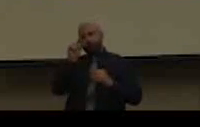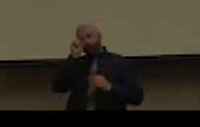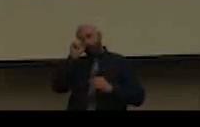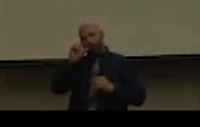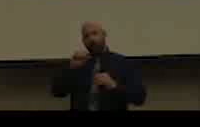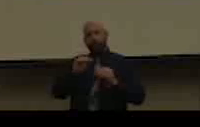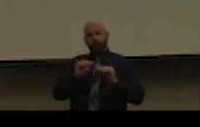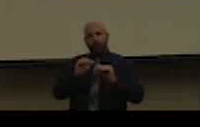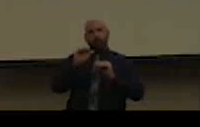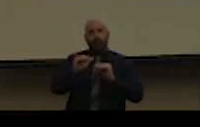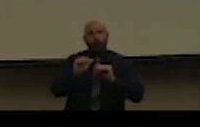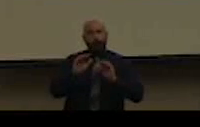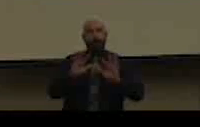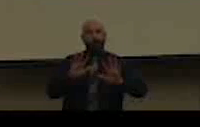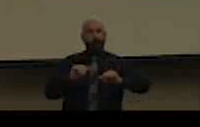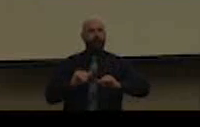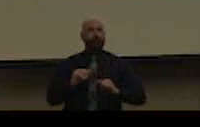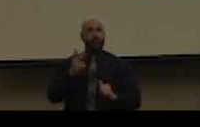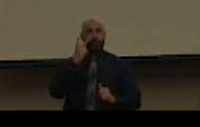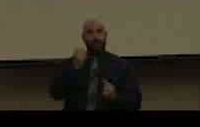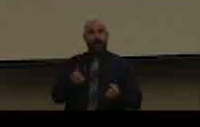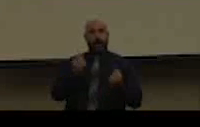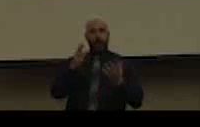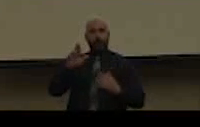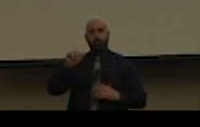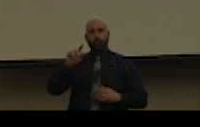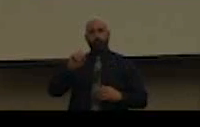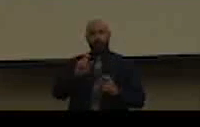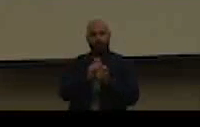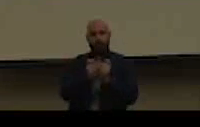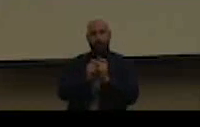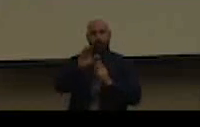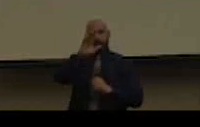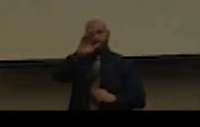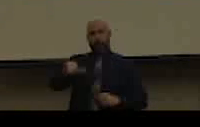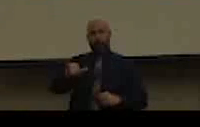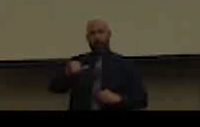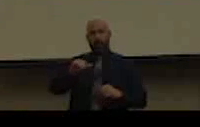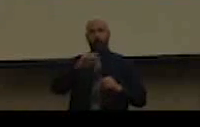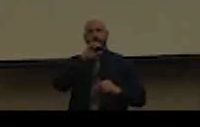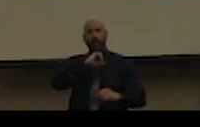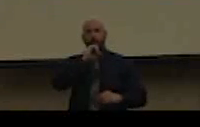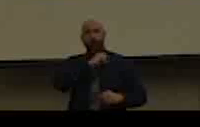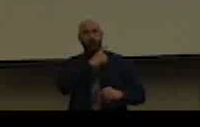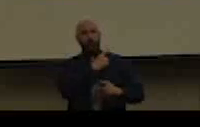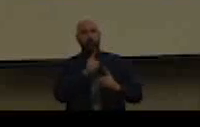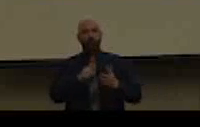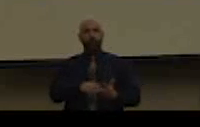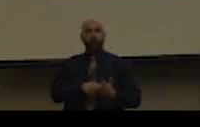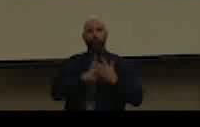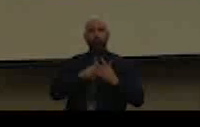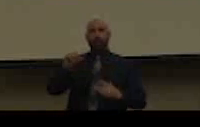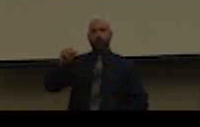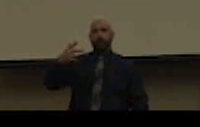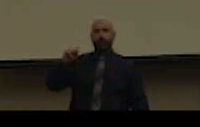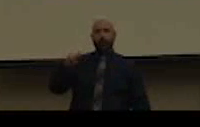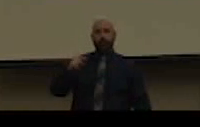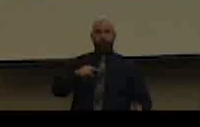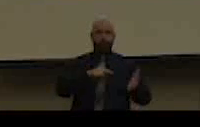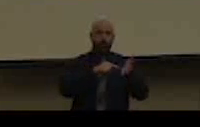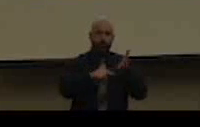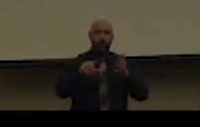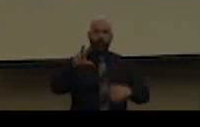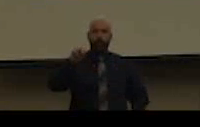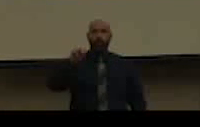changed here by age. These will take effect on September 30th. So our providers will see an